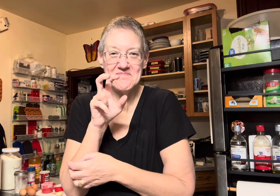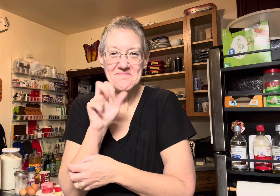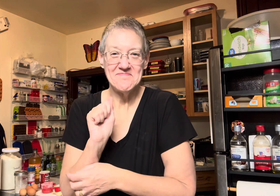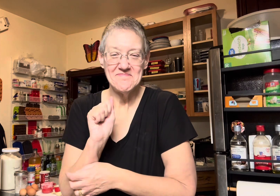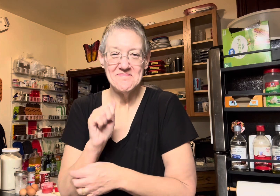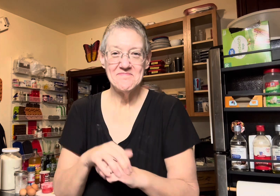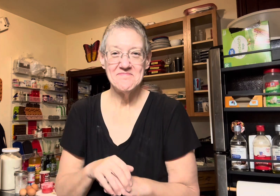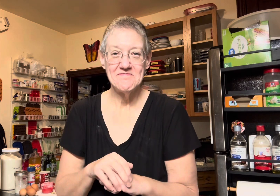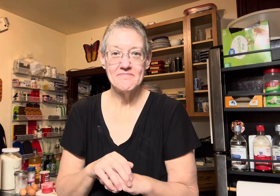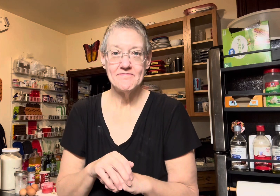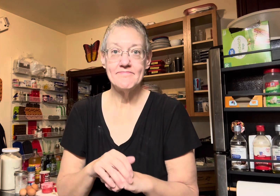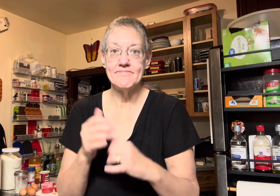eat pizza.